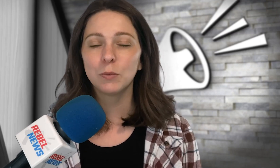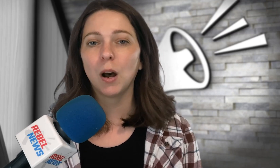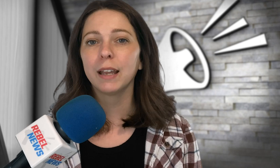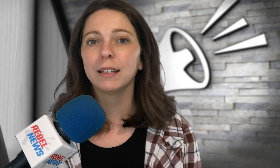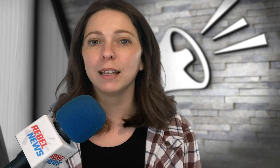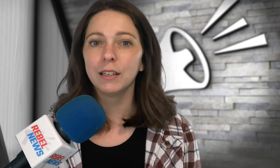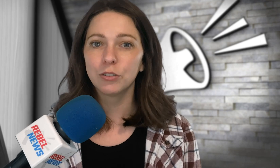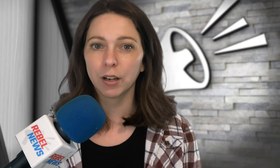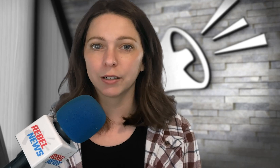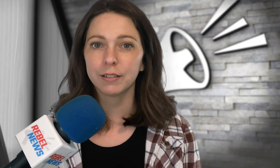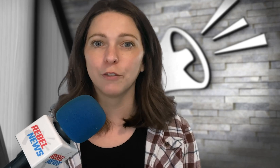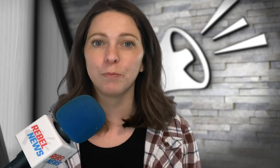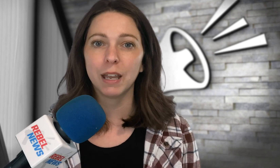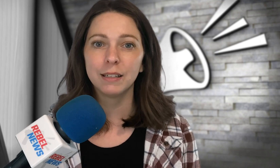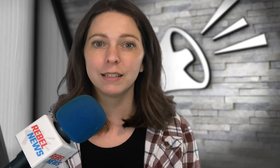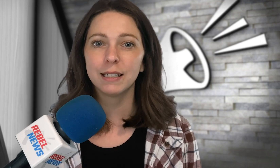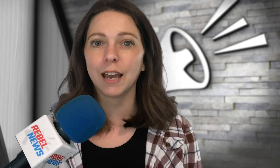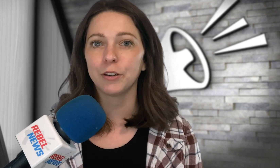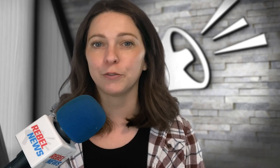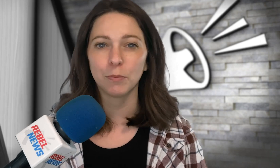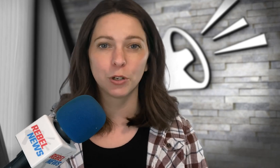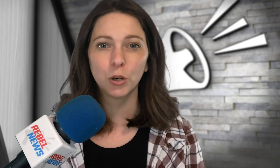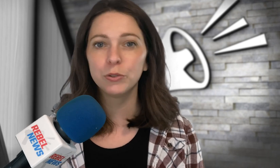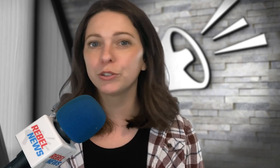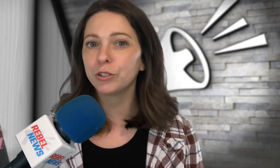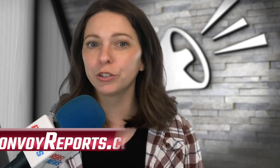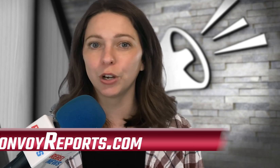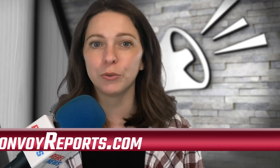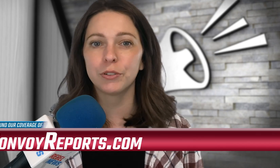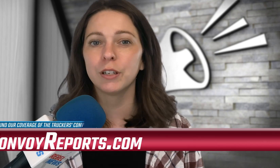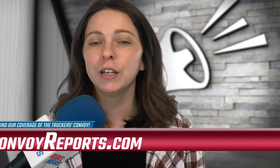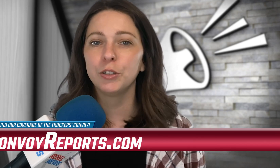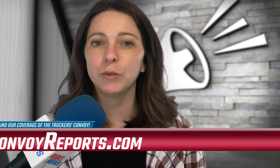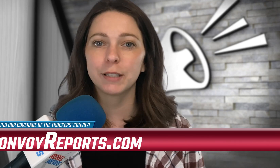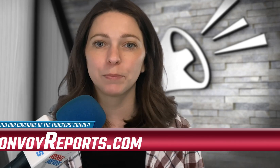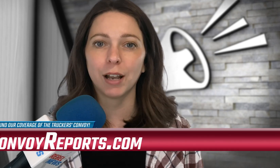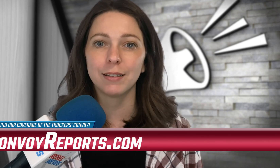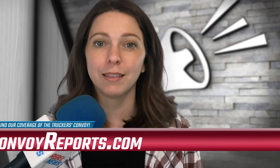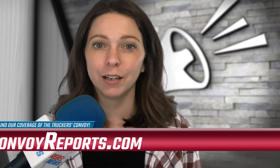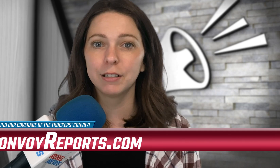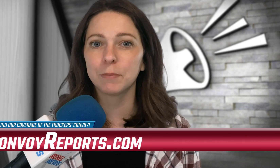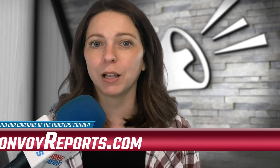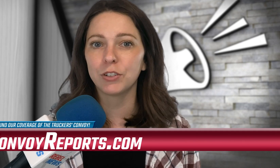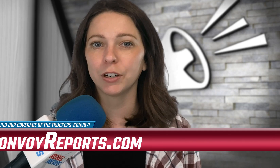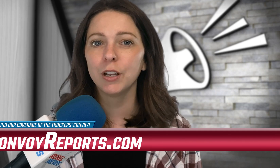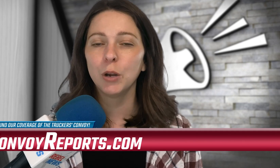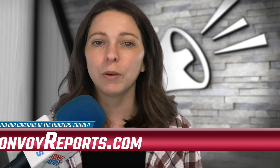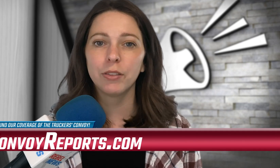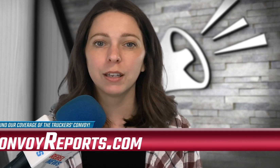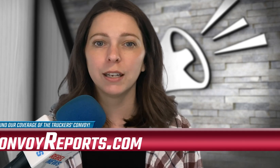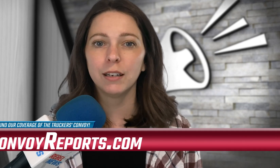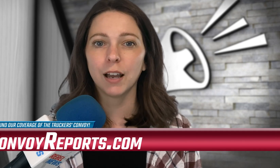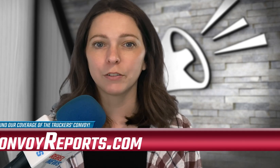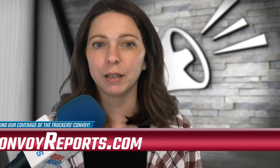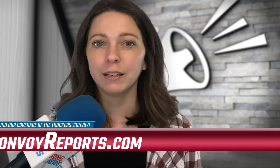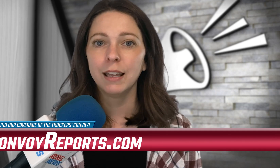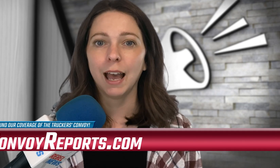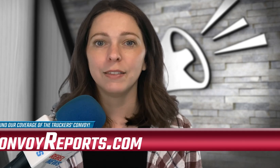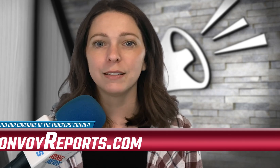why Canadian truckers have banded together from coast to coast to express their displeasure with the Canadian government and these